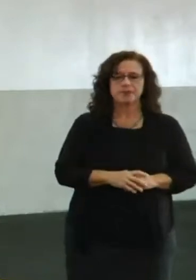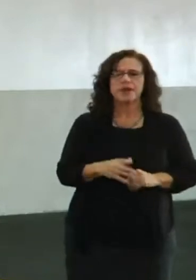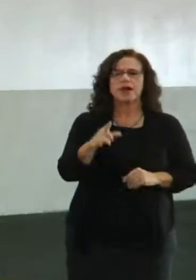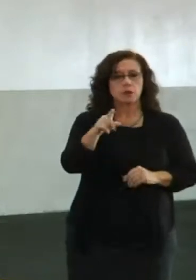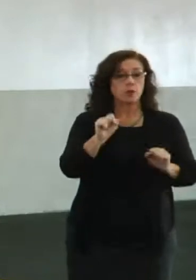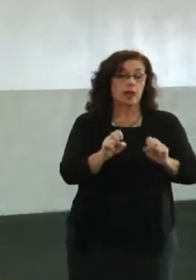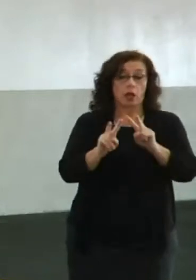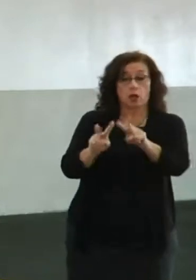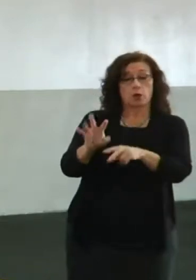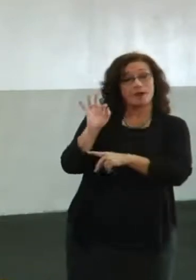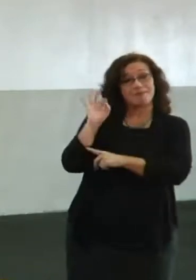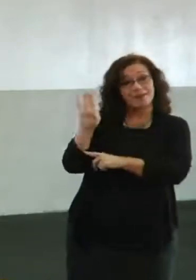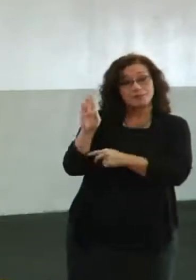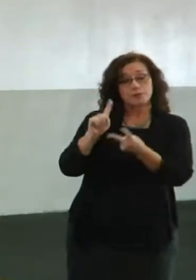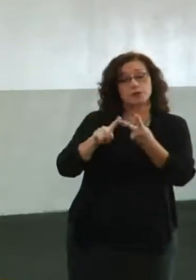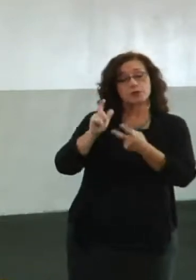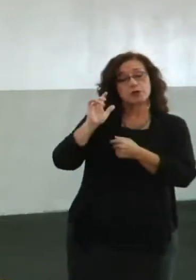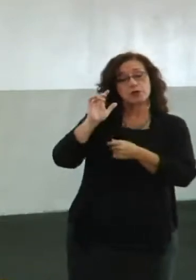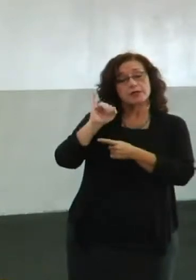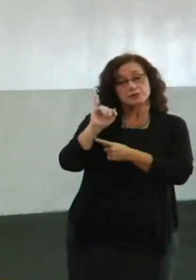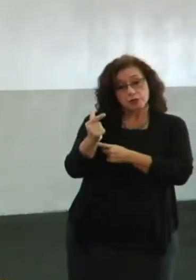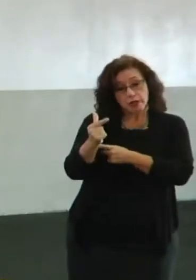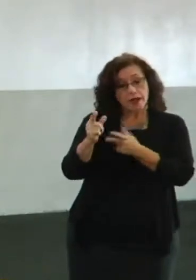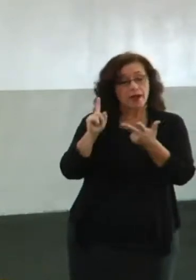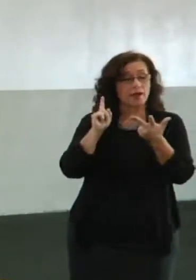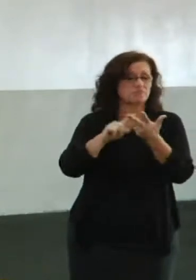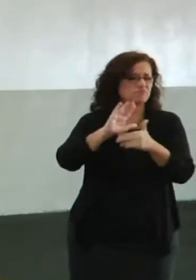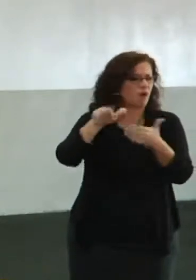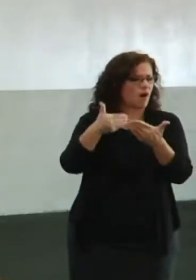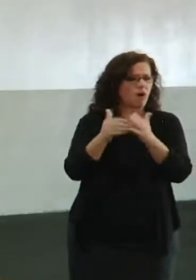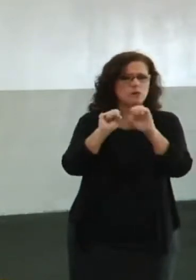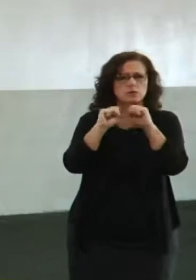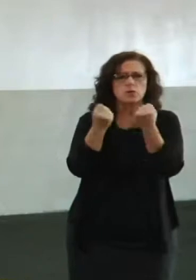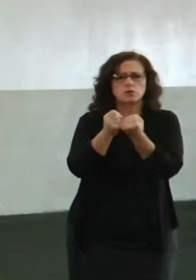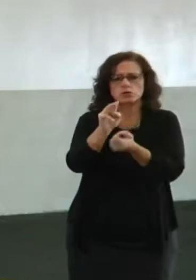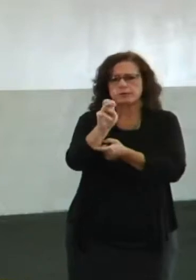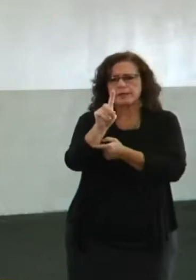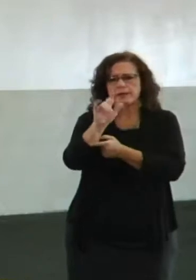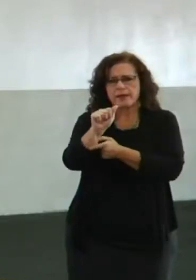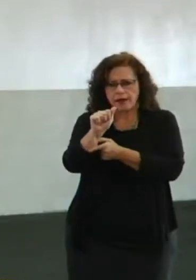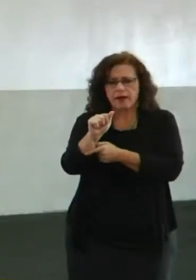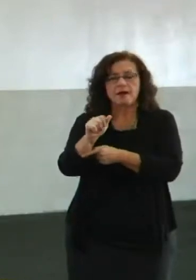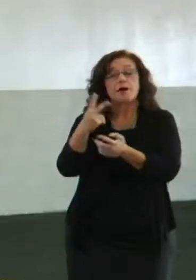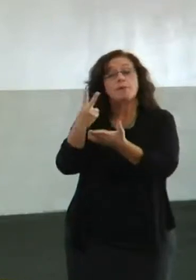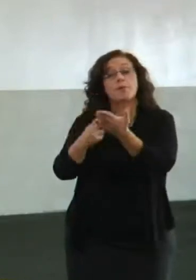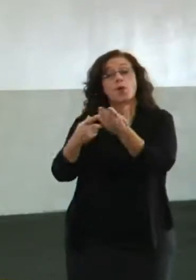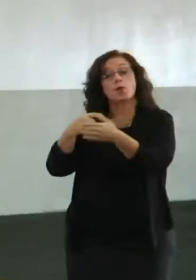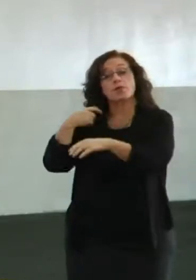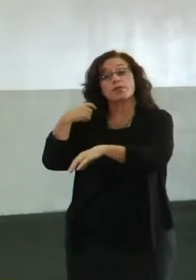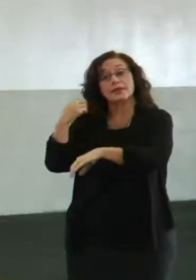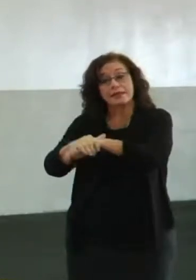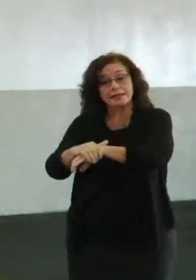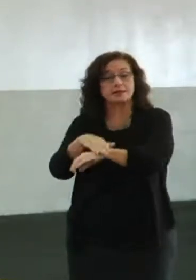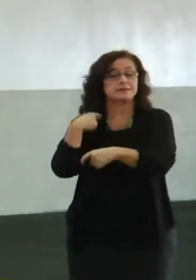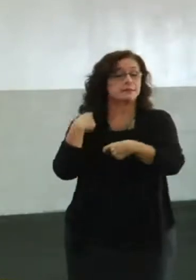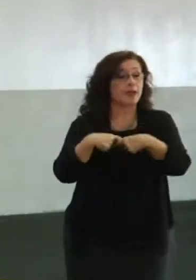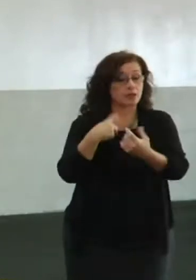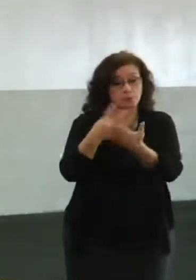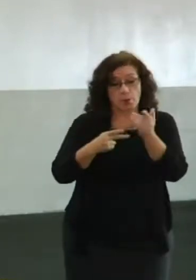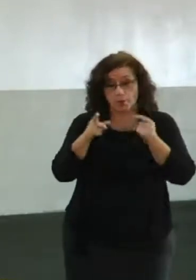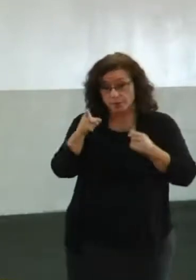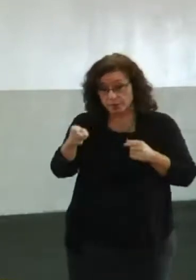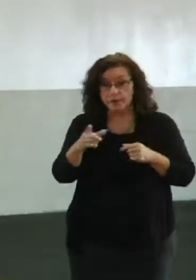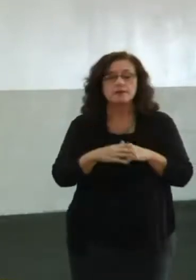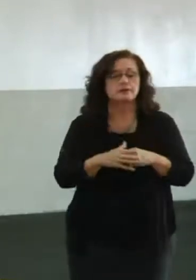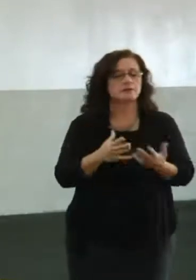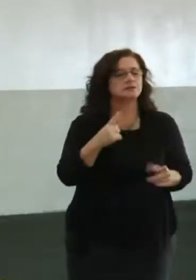Facebook, Instagram, all social media. It's both in Spanish and English, and help us by spreading the word as well